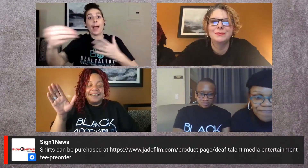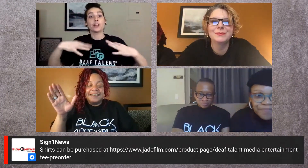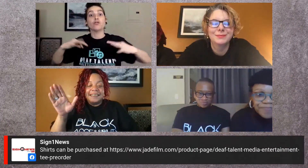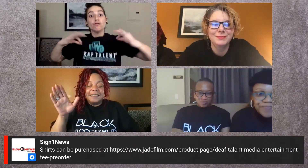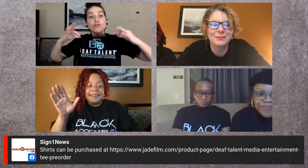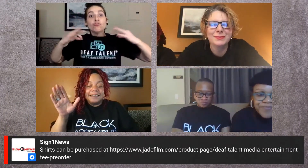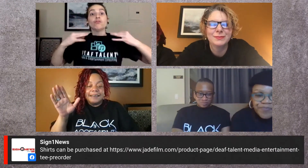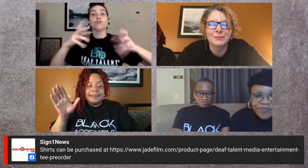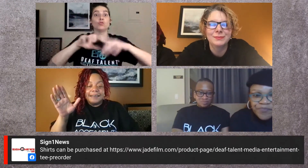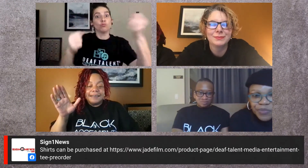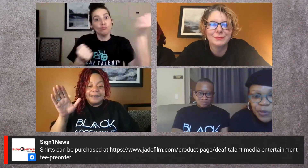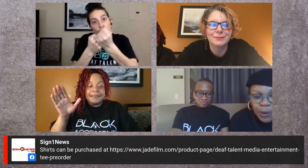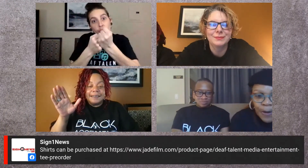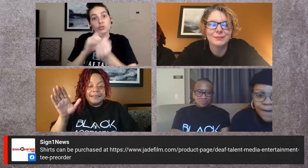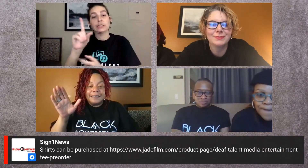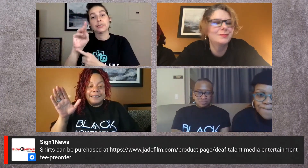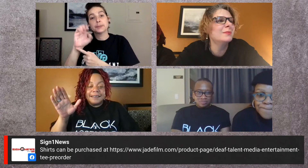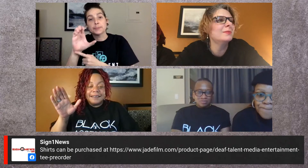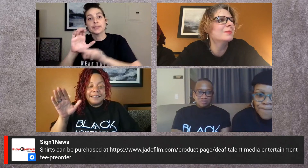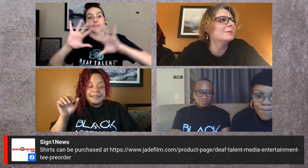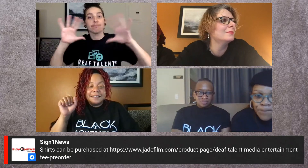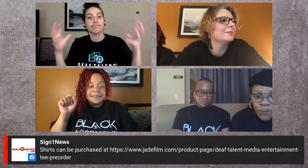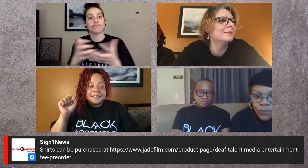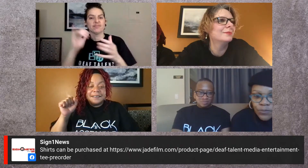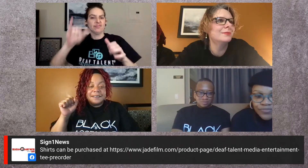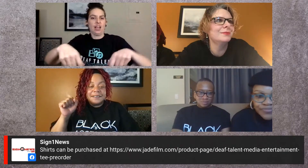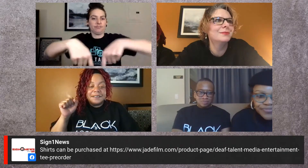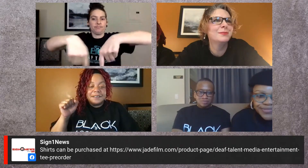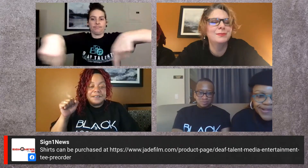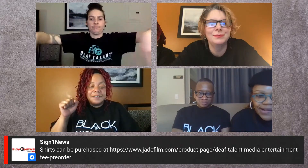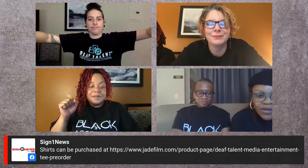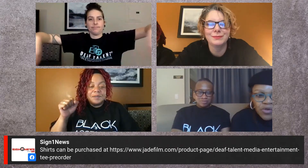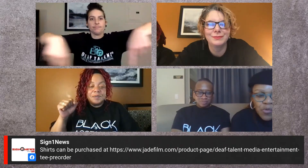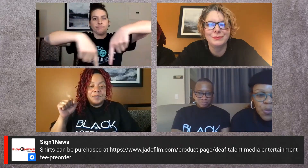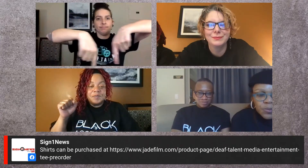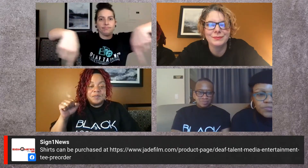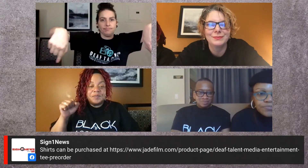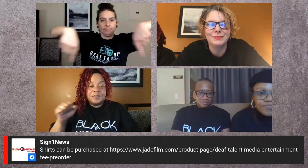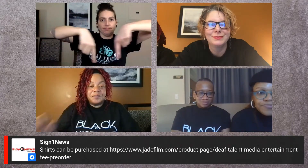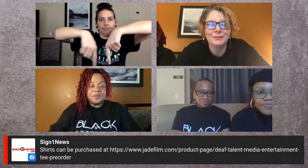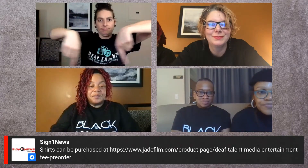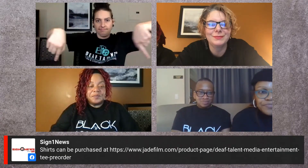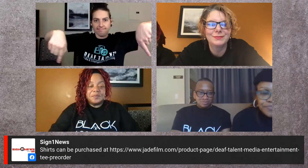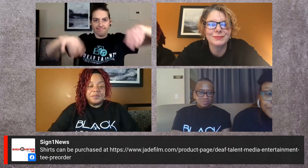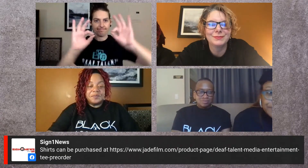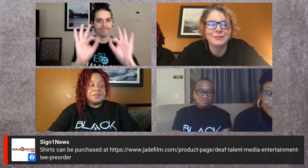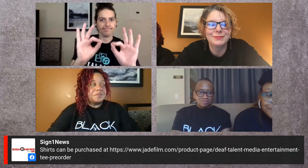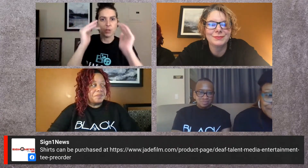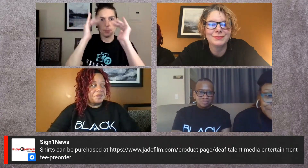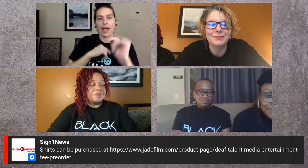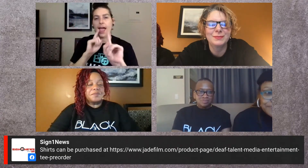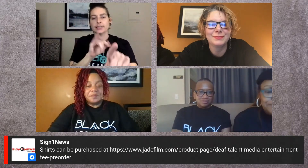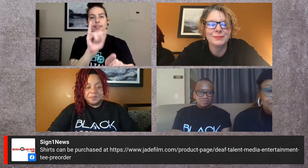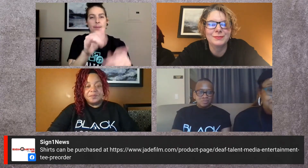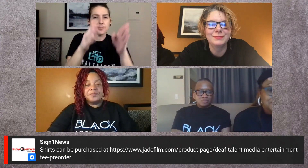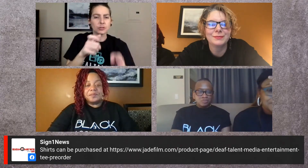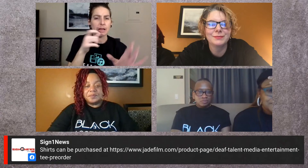right there. Look there at the bottom of the screen. If you want to buy one of these shirts to support DTMEC, just look right here at the bottom of the